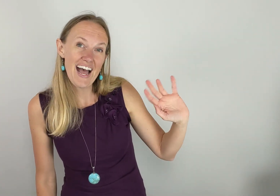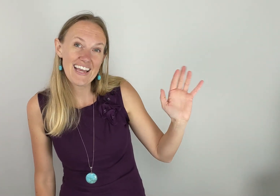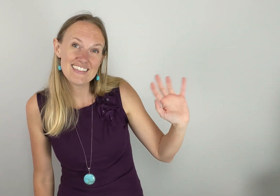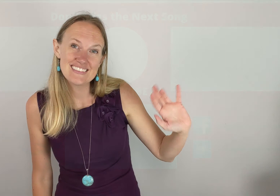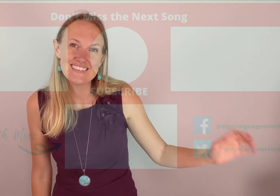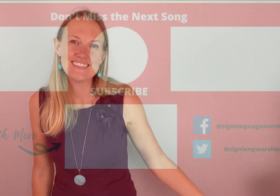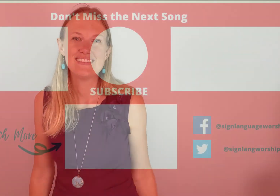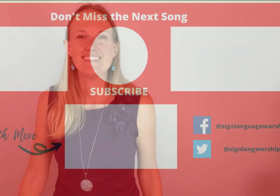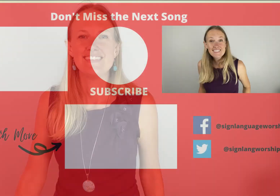Bye.